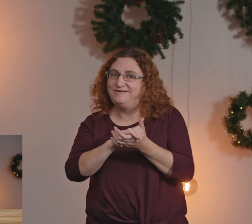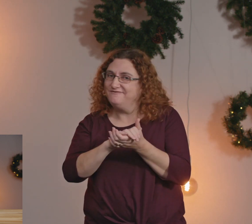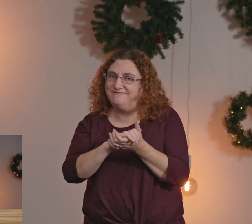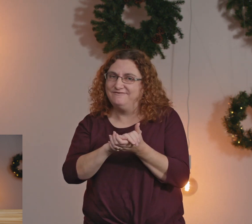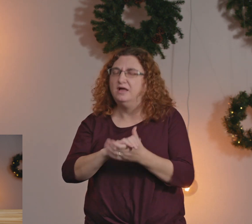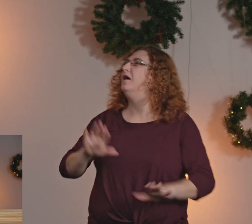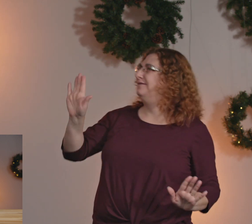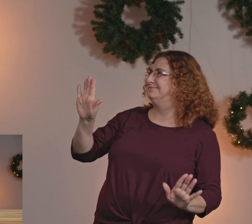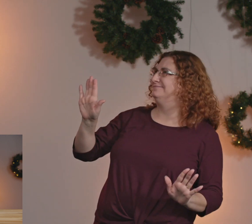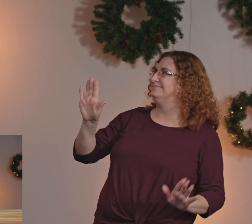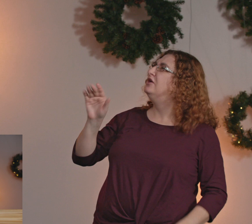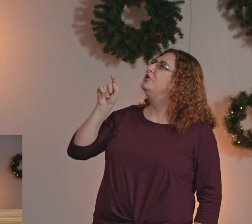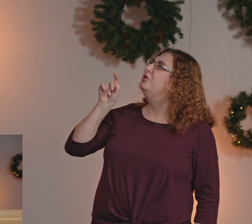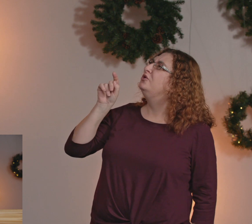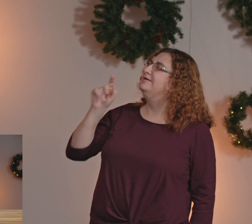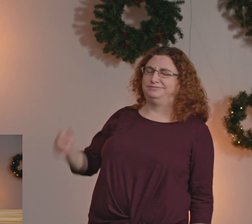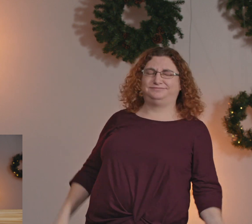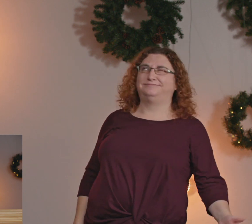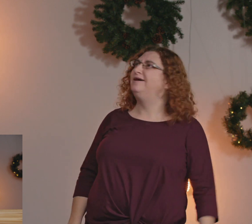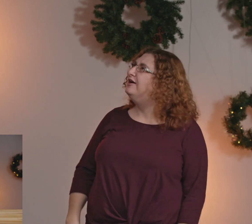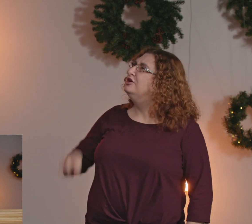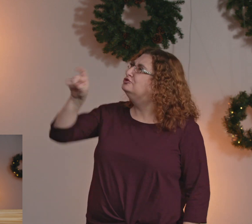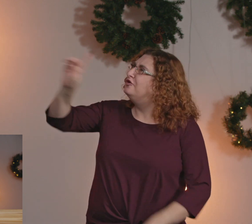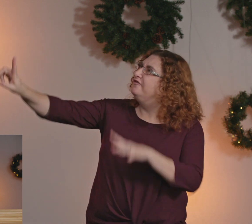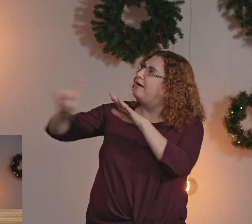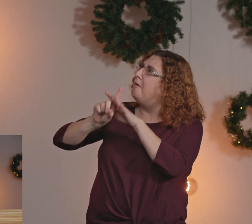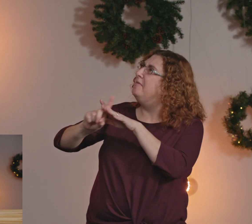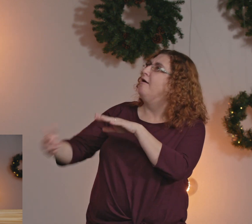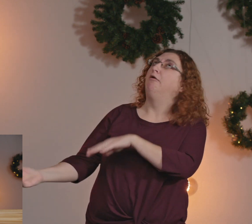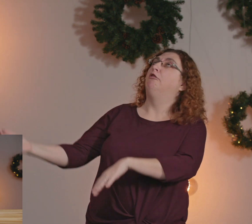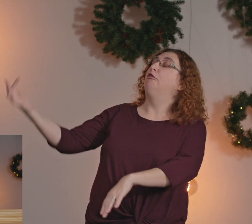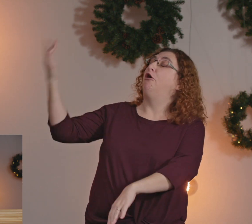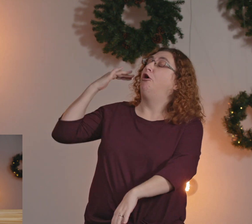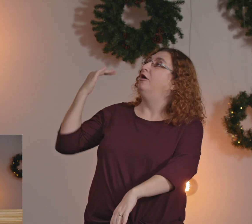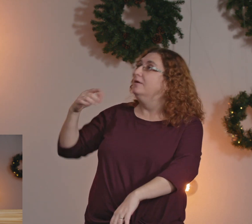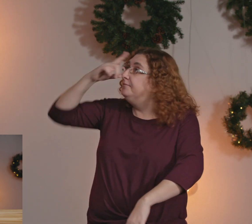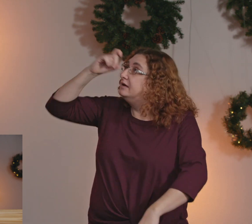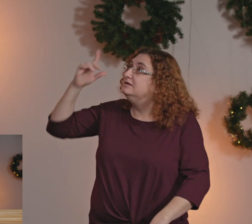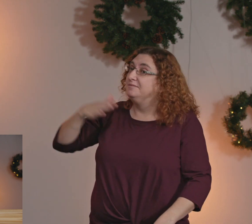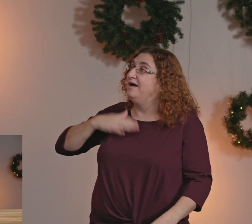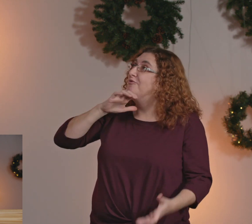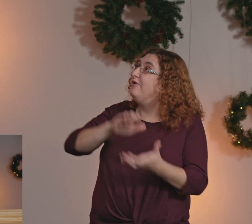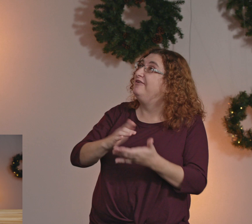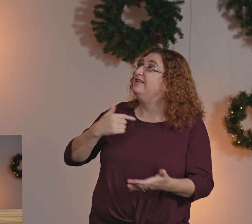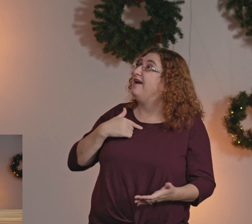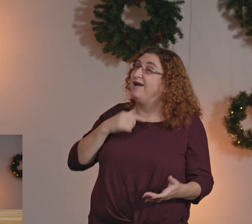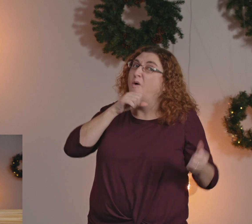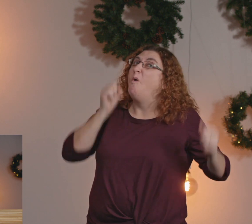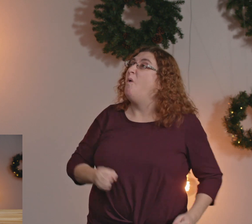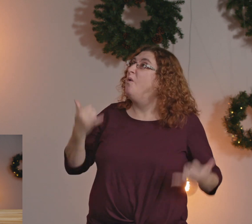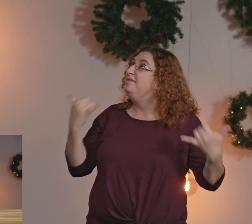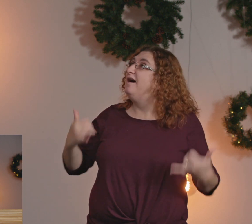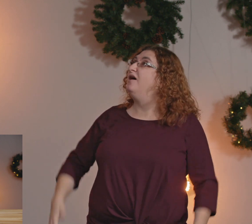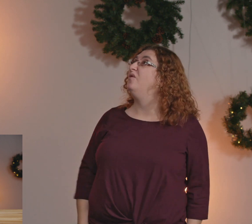He instead says, "Look, you should have said that. You should have come a long time ago, because that's when my wife and I were fertile. We were younger, but now